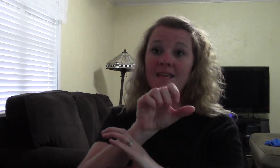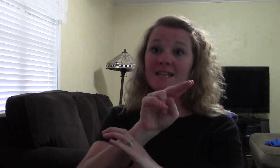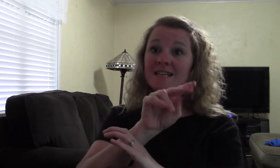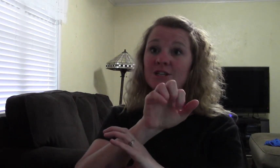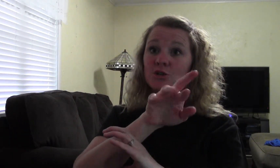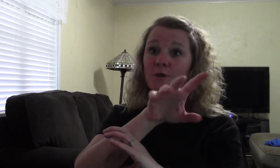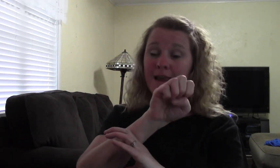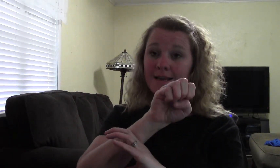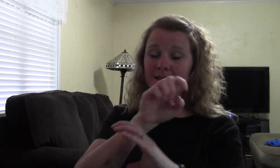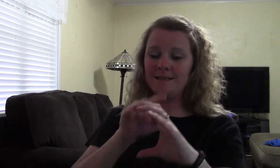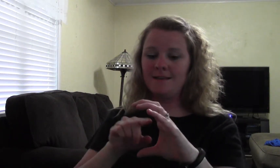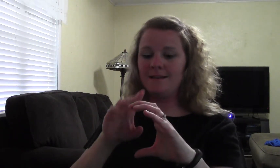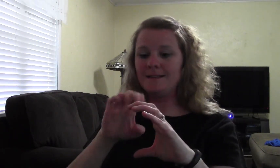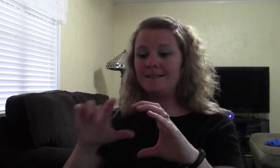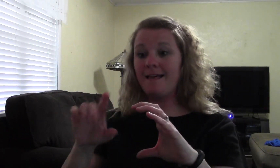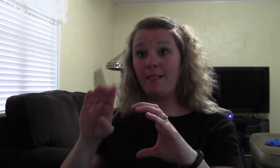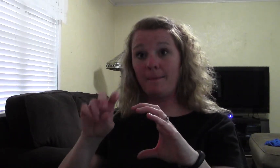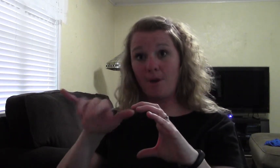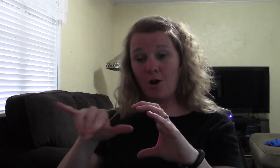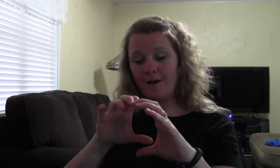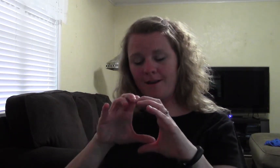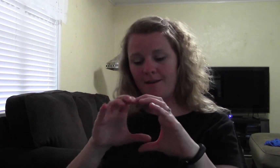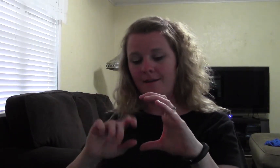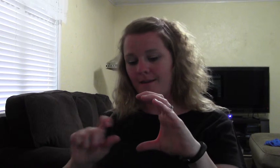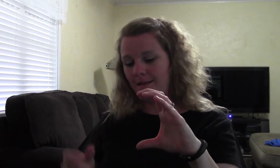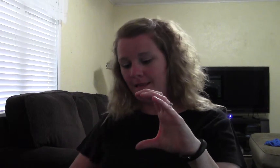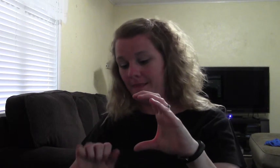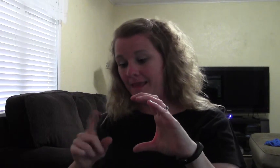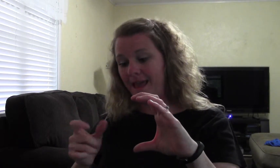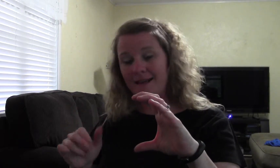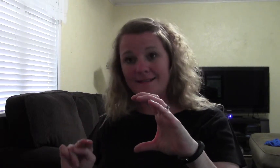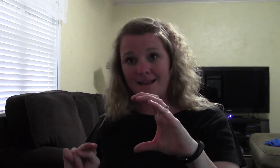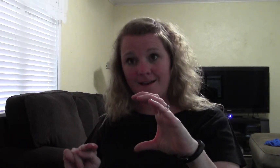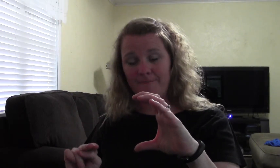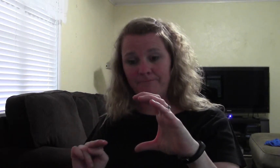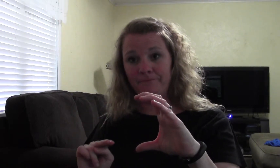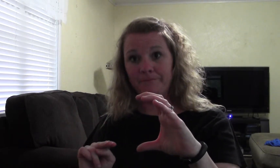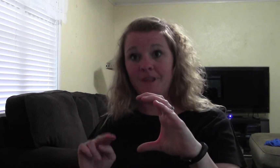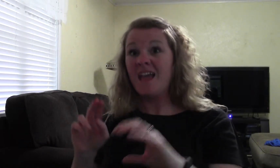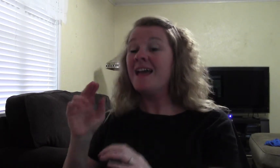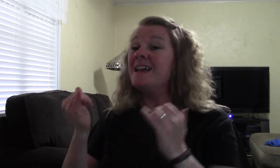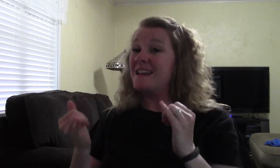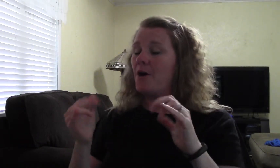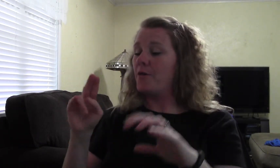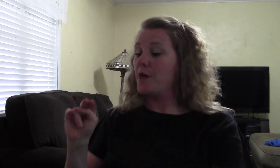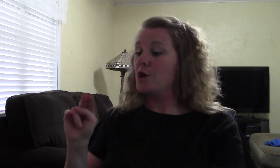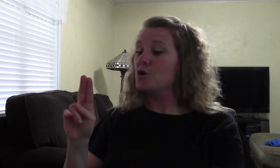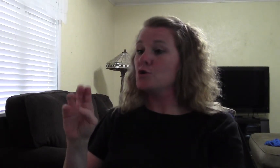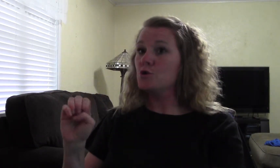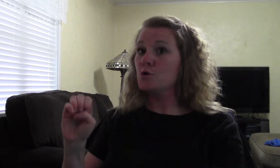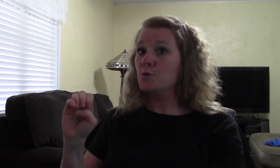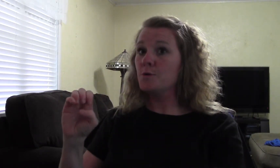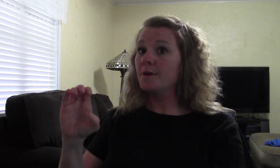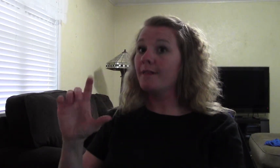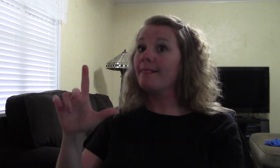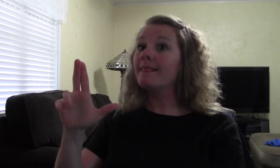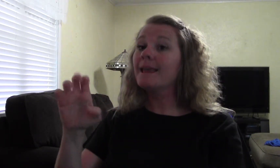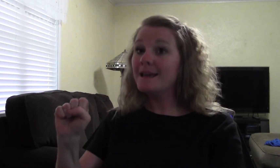the only place you'll ever find the nucleus is dead center in the middle of the cell body. There's a